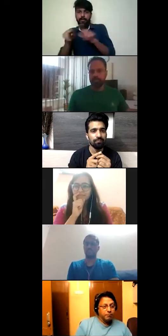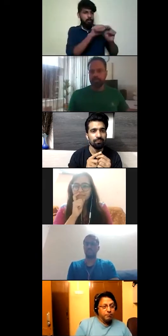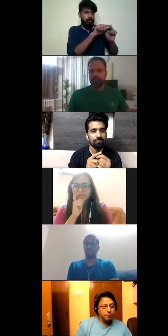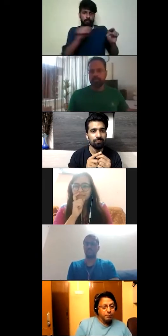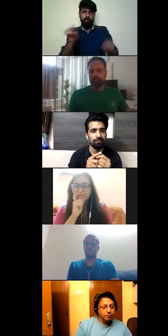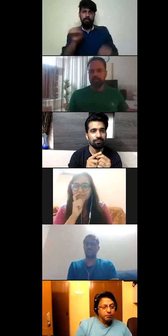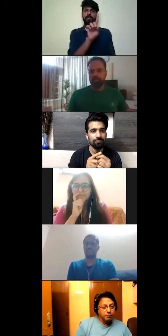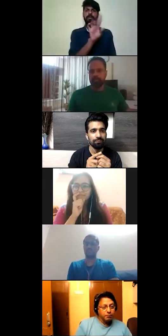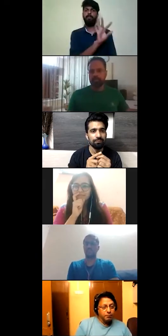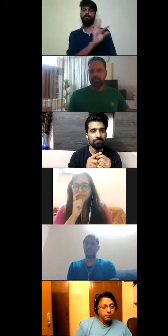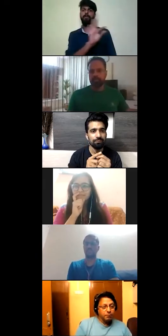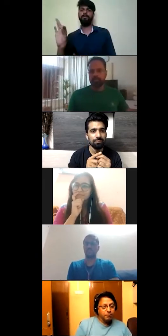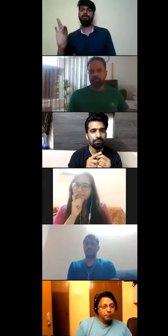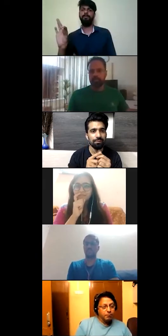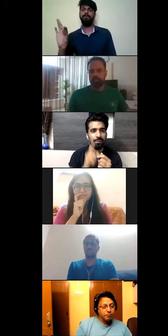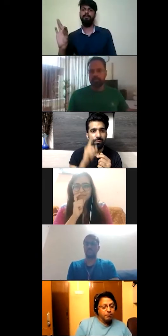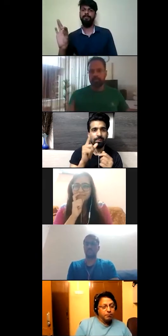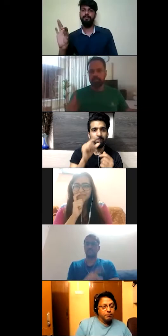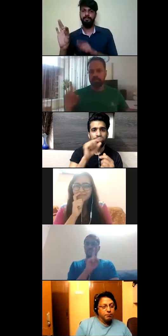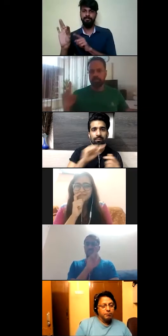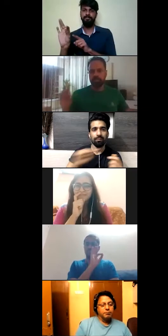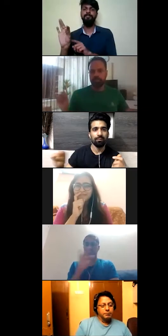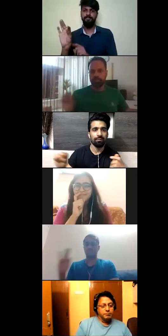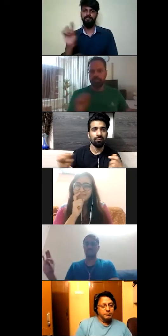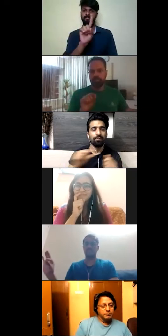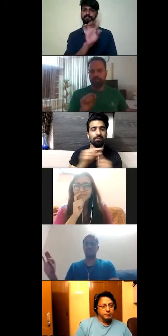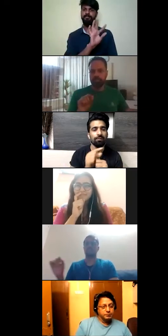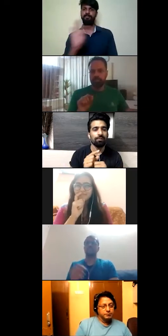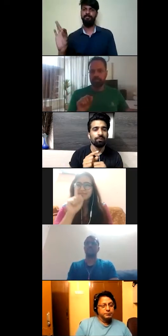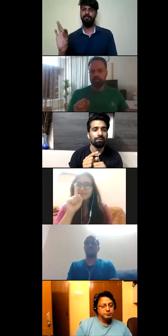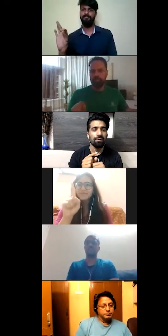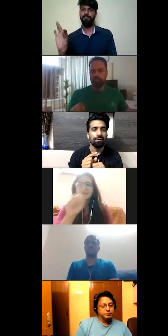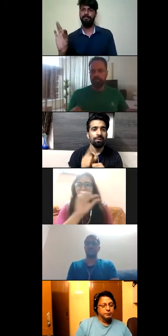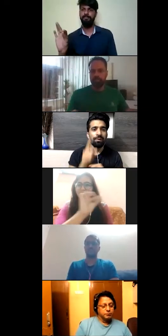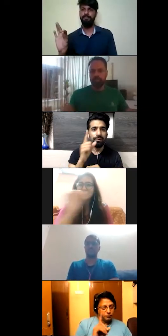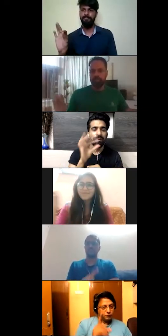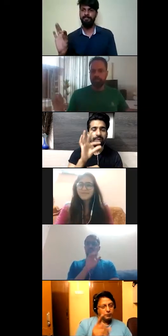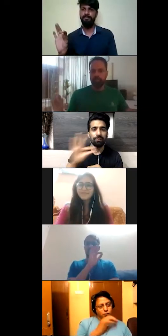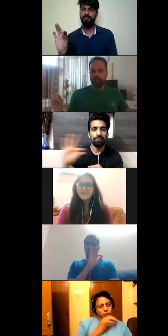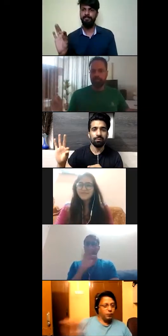to Sunday is 1 week. That's week.